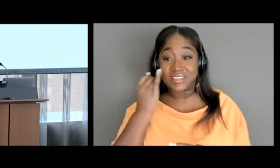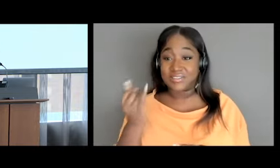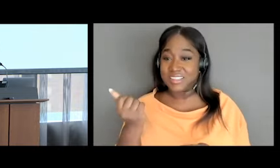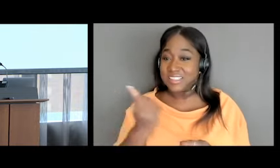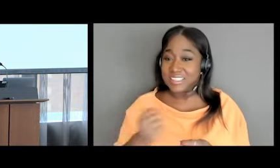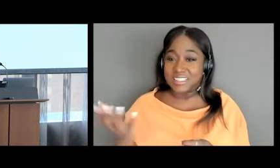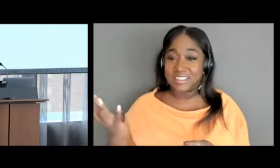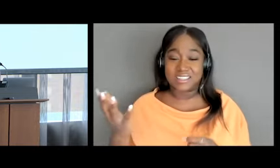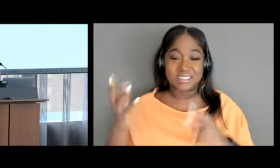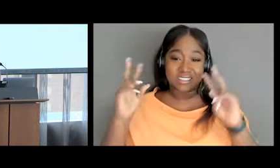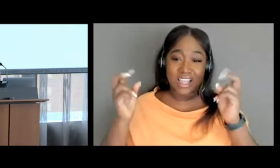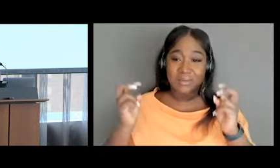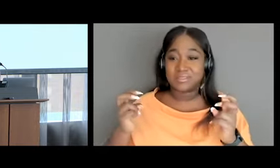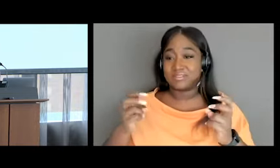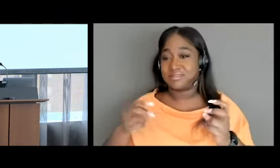maybe